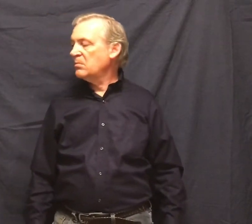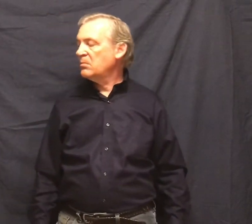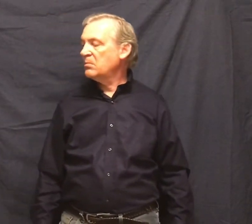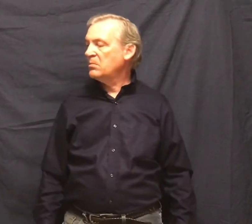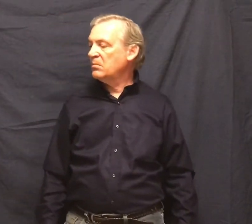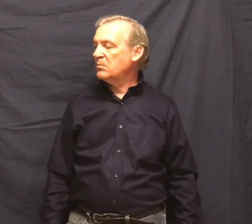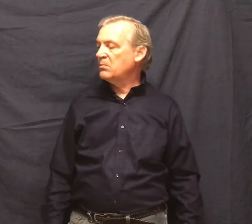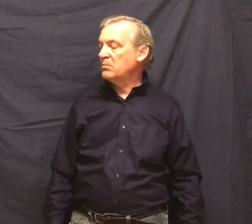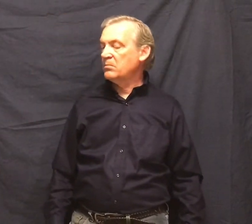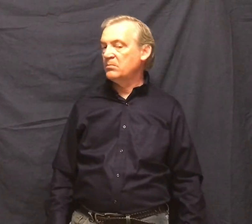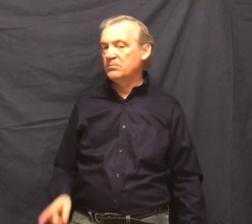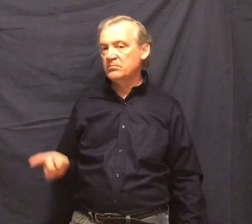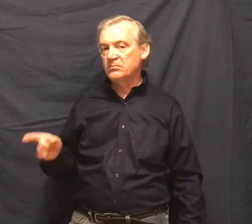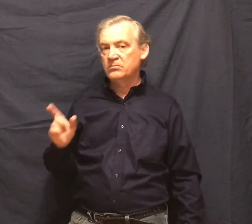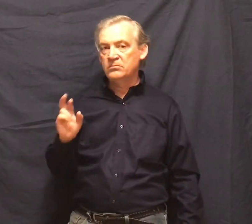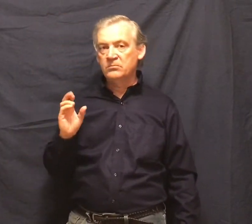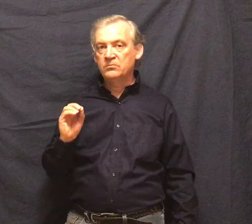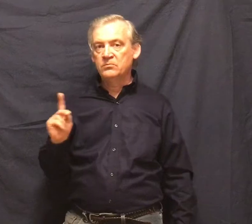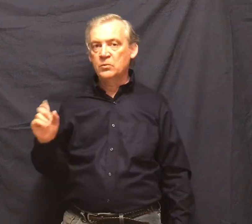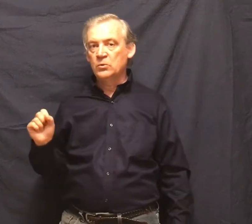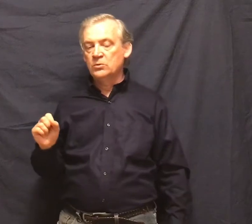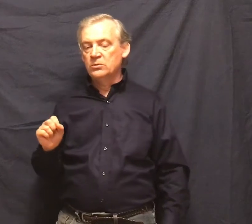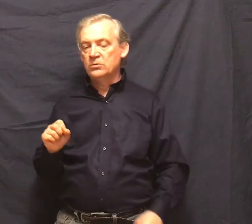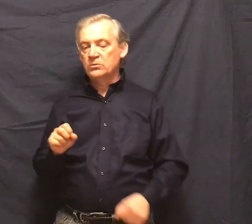Crooks had reduced himself to nothing.